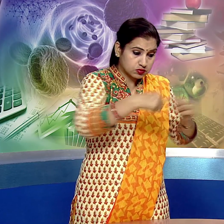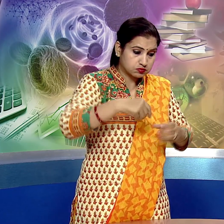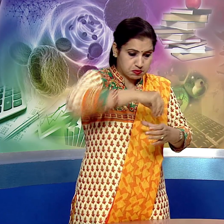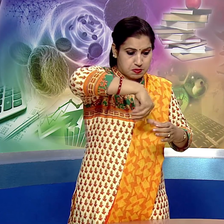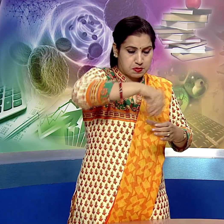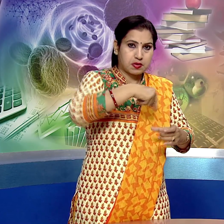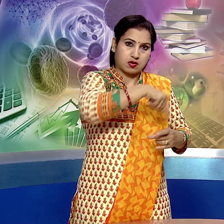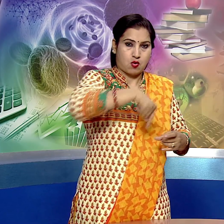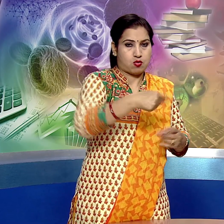from them.